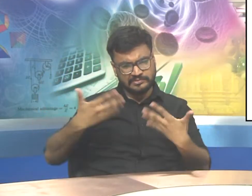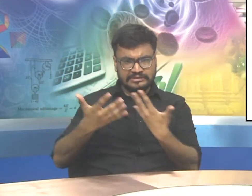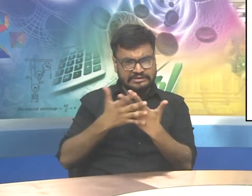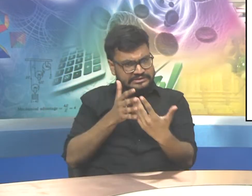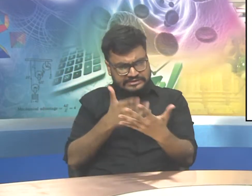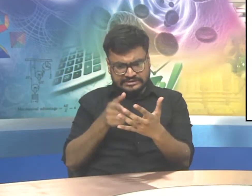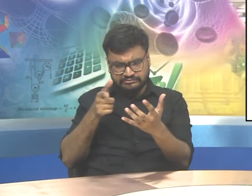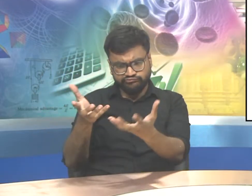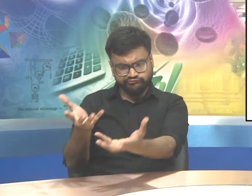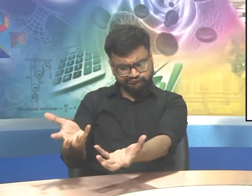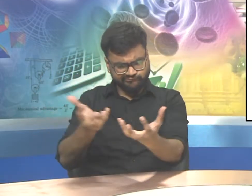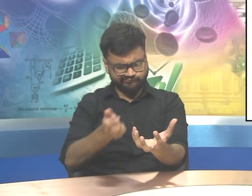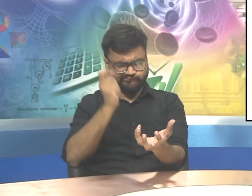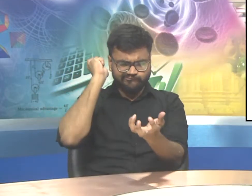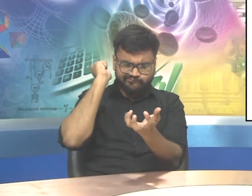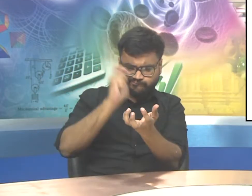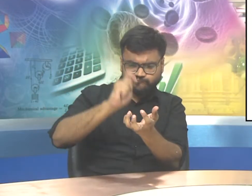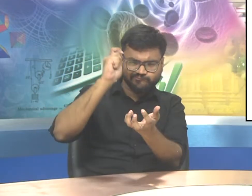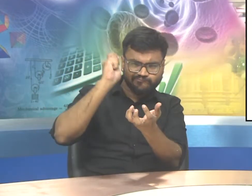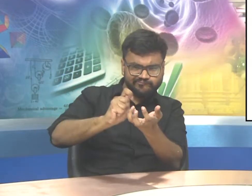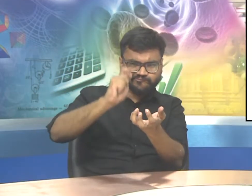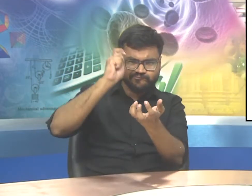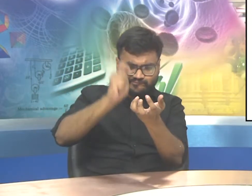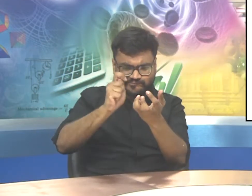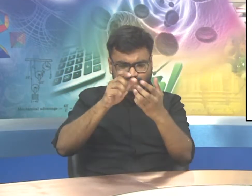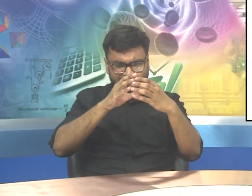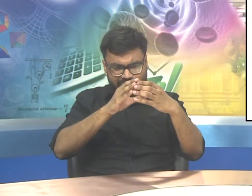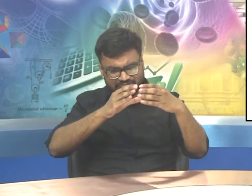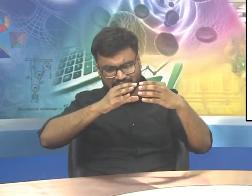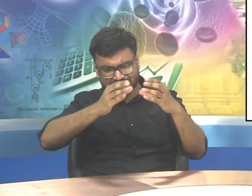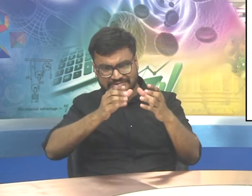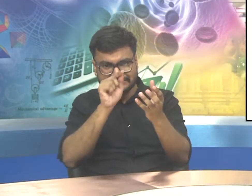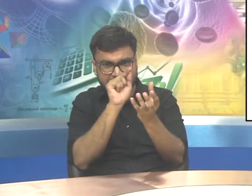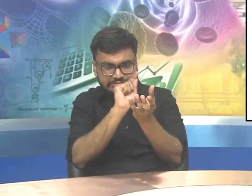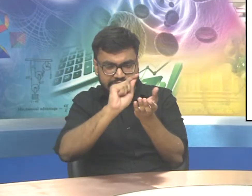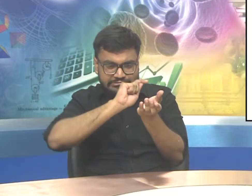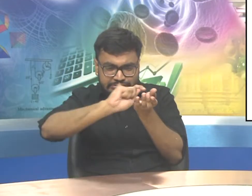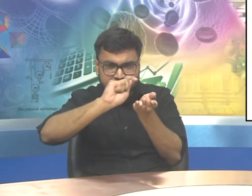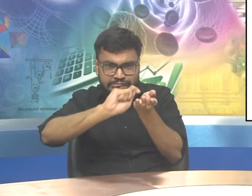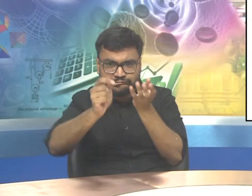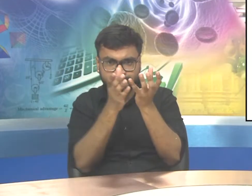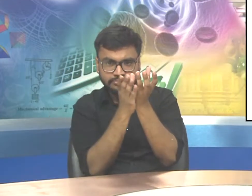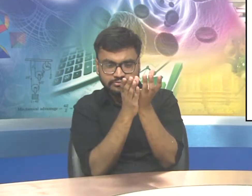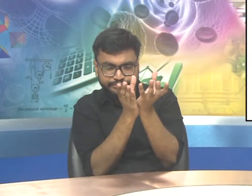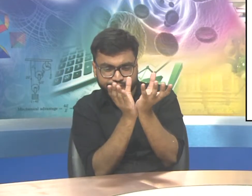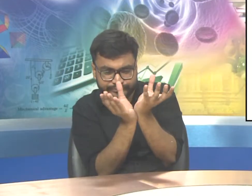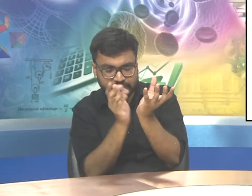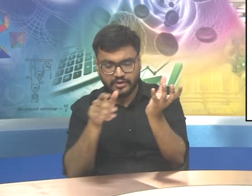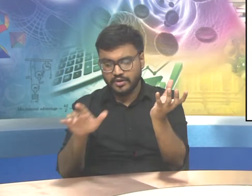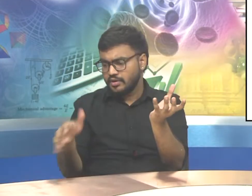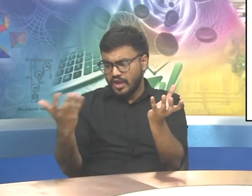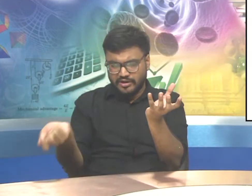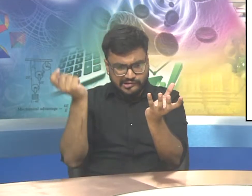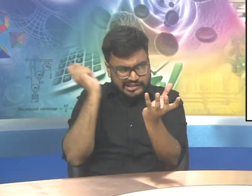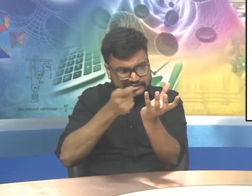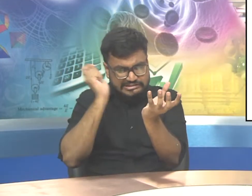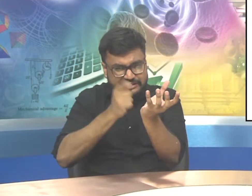They made stone hand axes with sharp edges by breaking